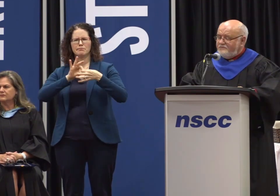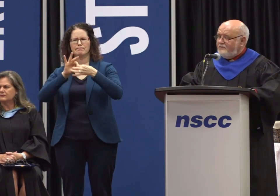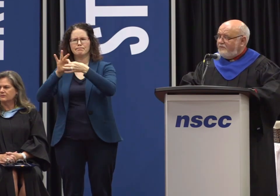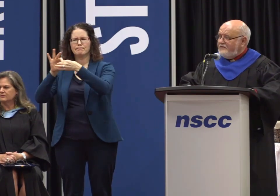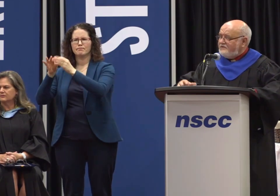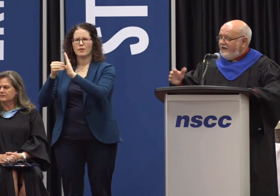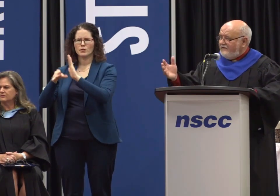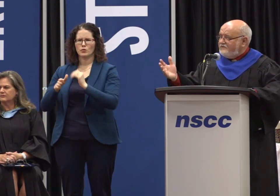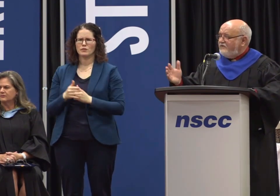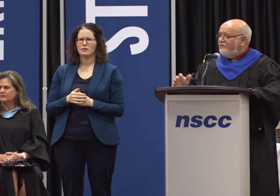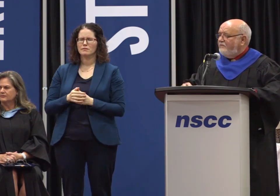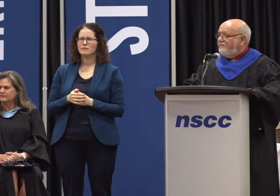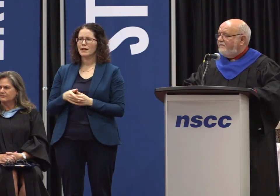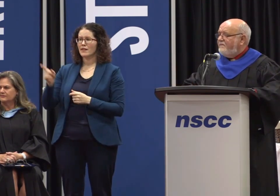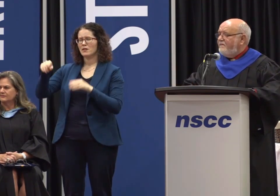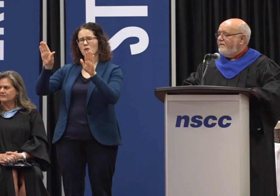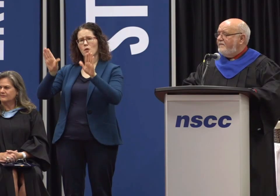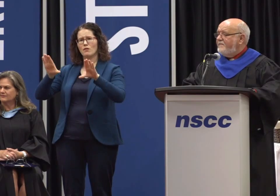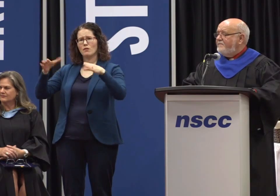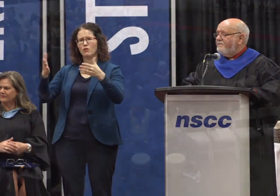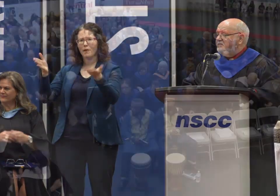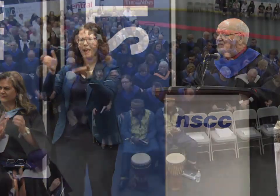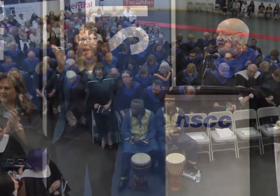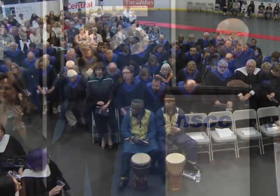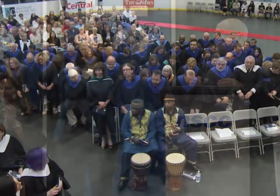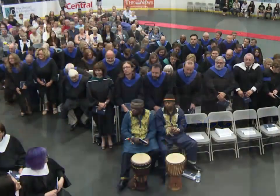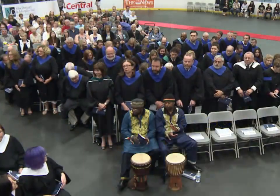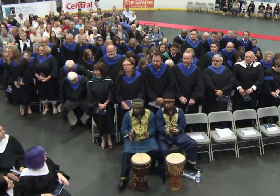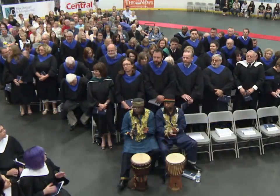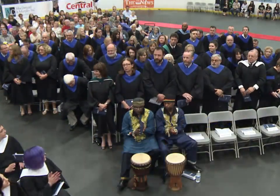I ask them to please stand as a group.